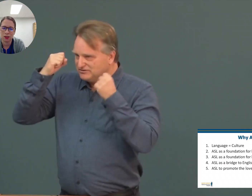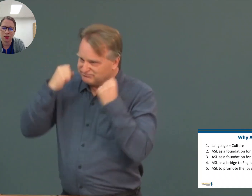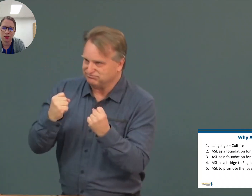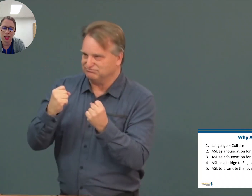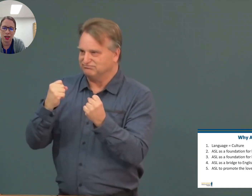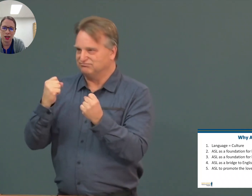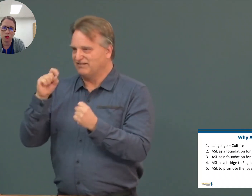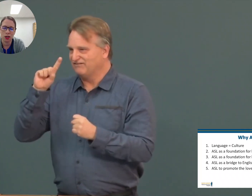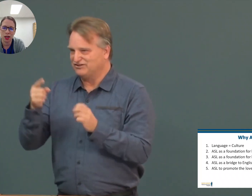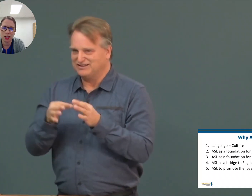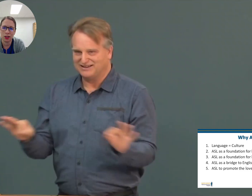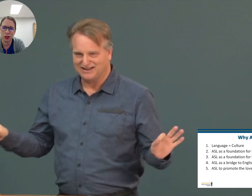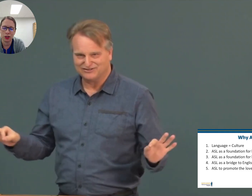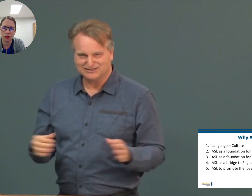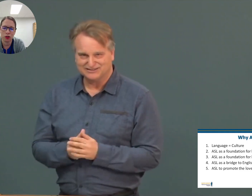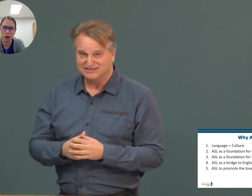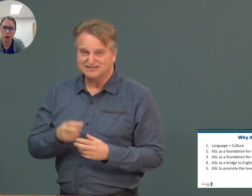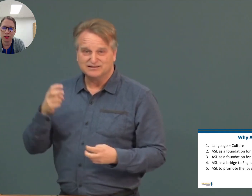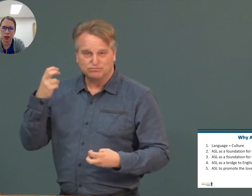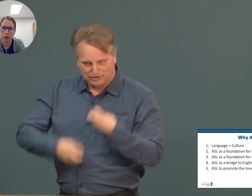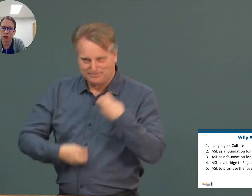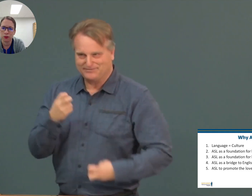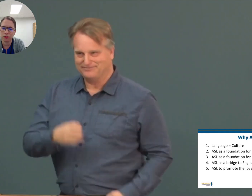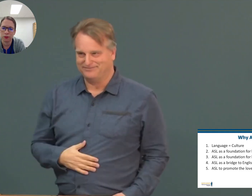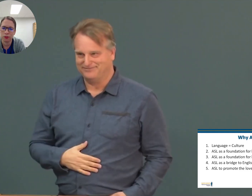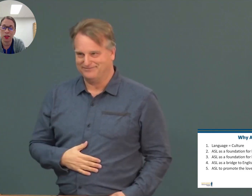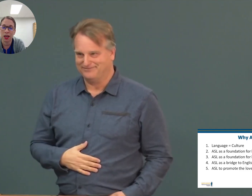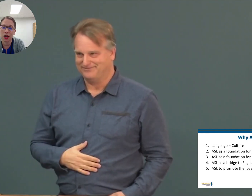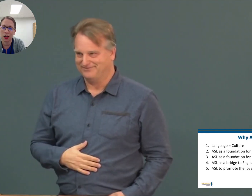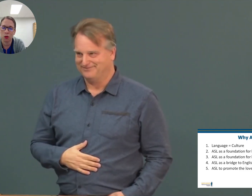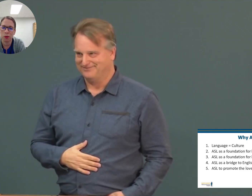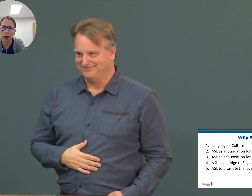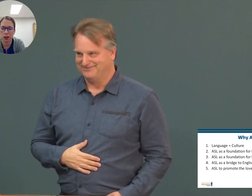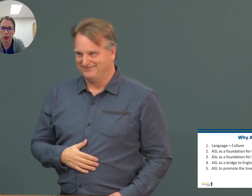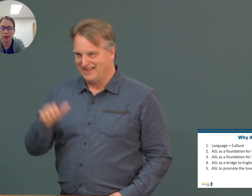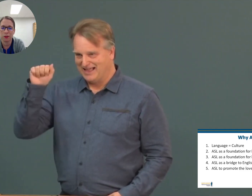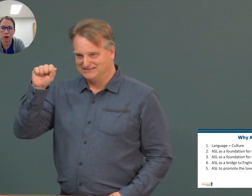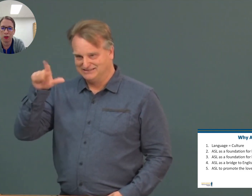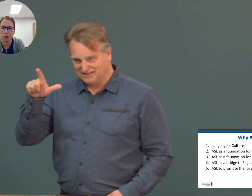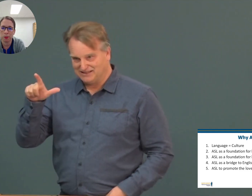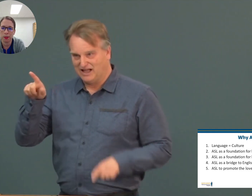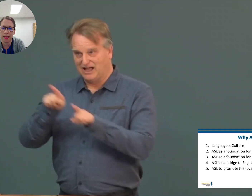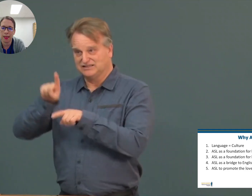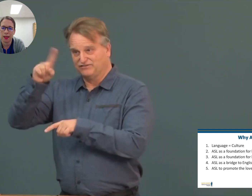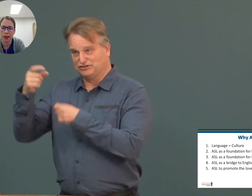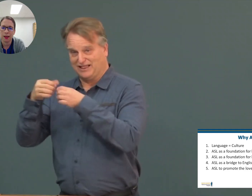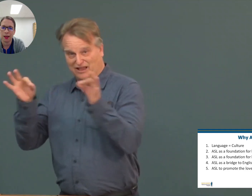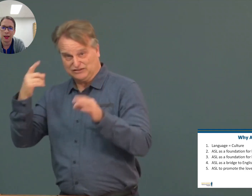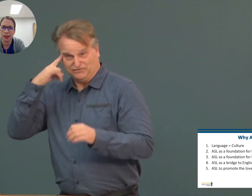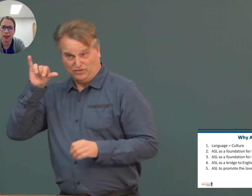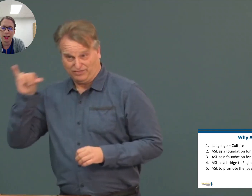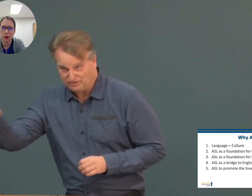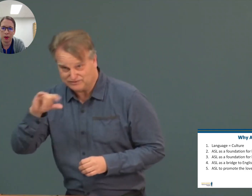They cannot coordinate English as a strong first language, or they cannot incorporate it. It's difficult. ASL,